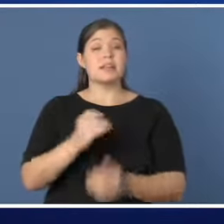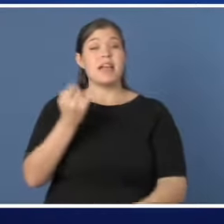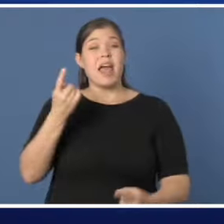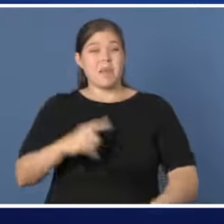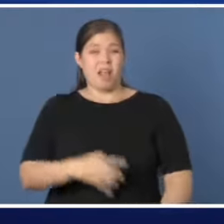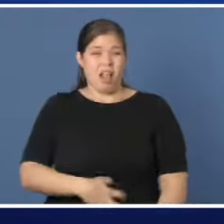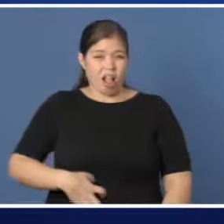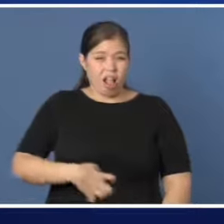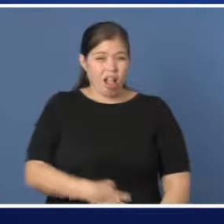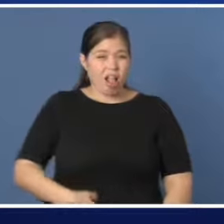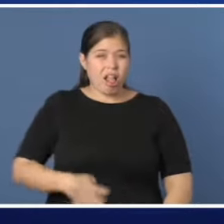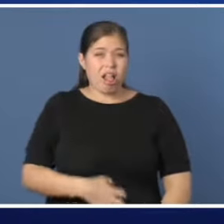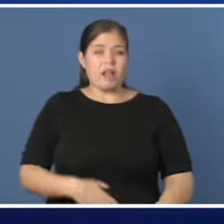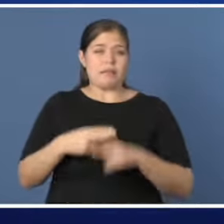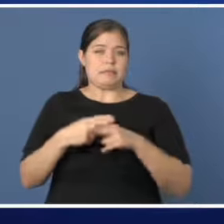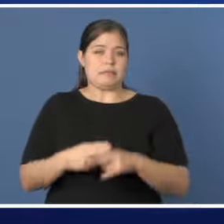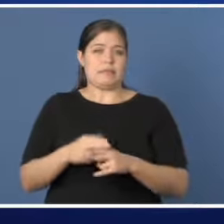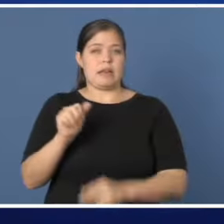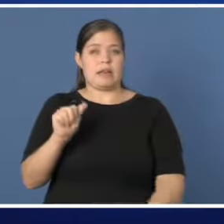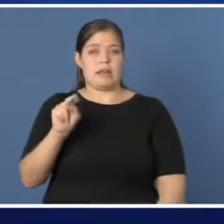antacid for stomach upset,